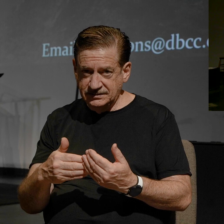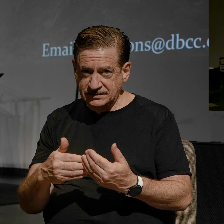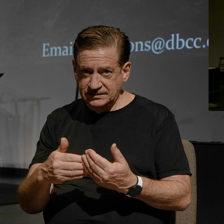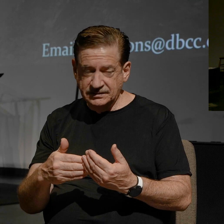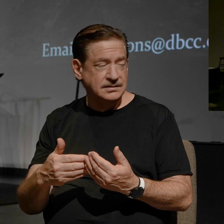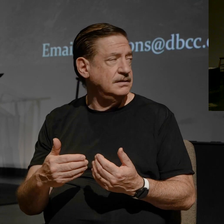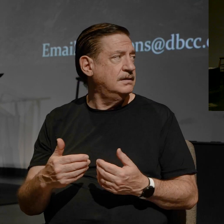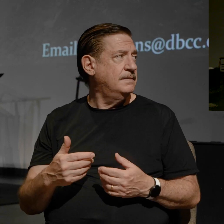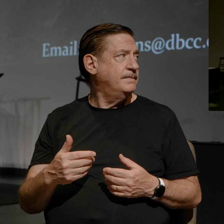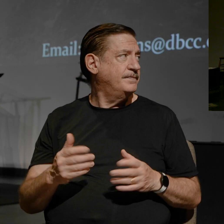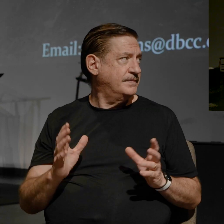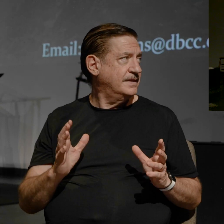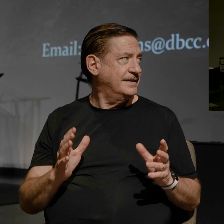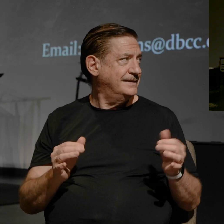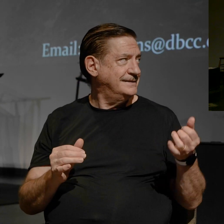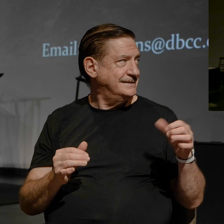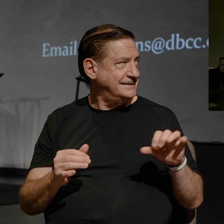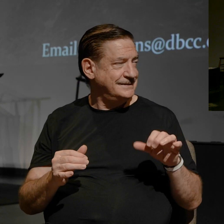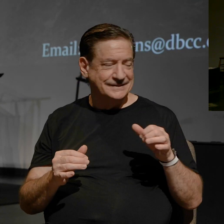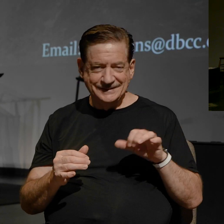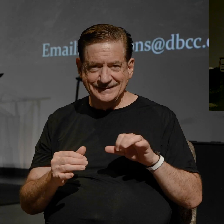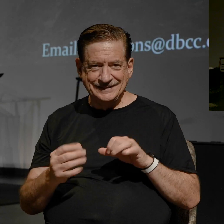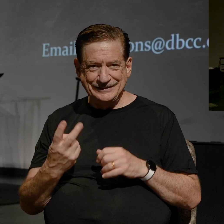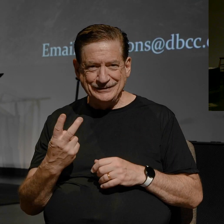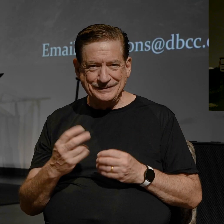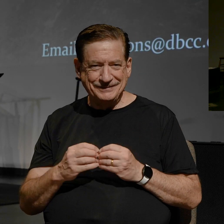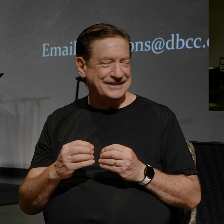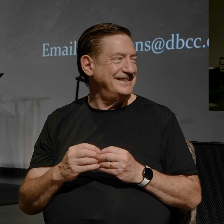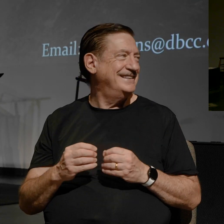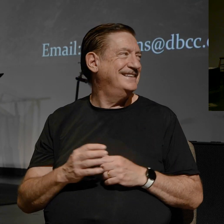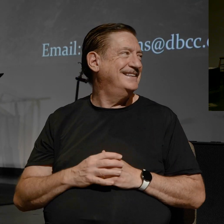Oh, I'm getting a little low. I better get some more.